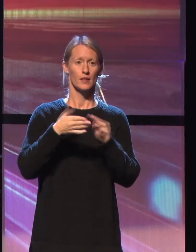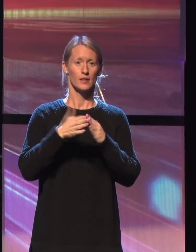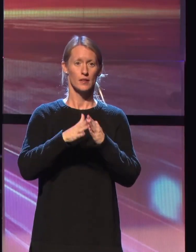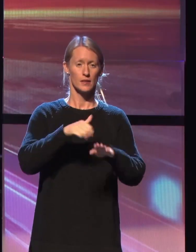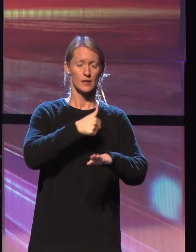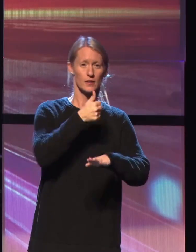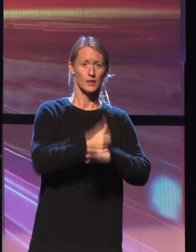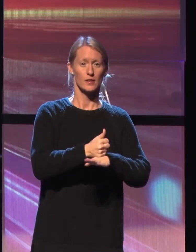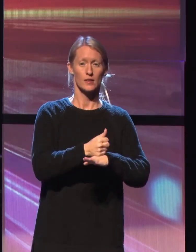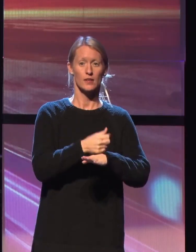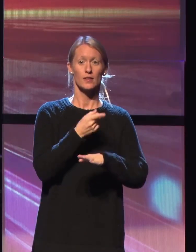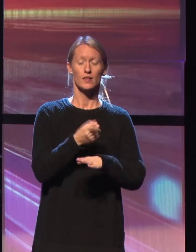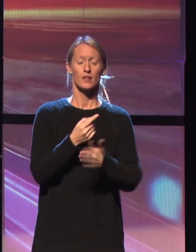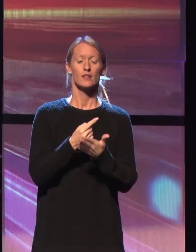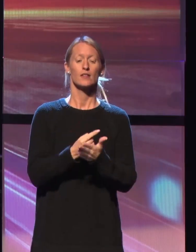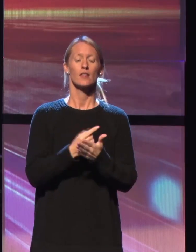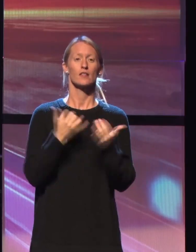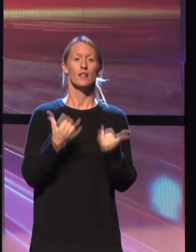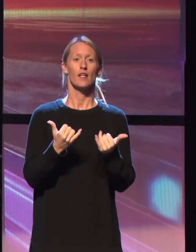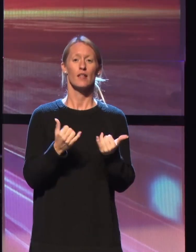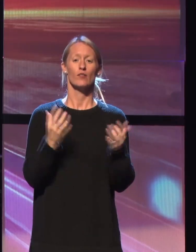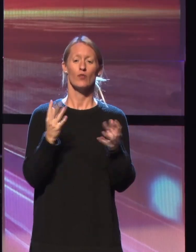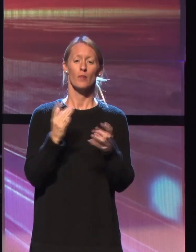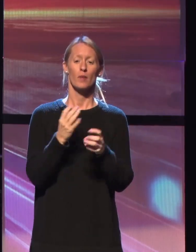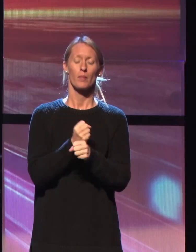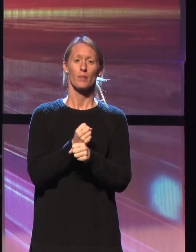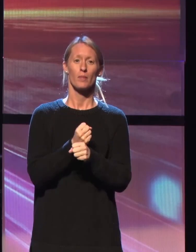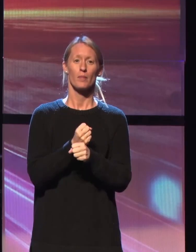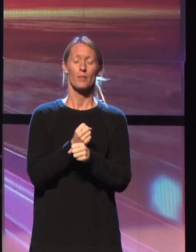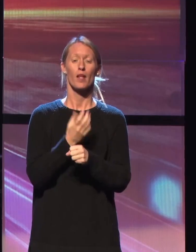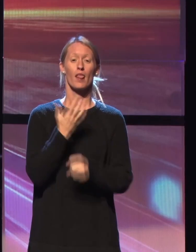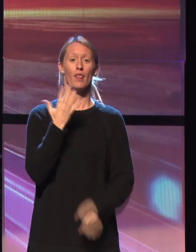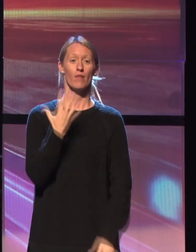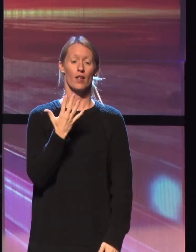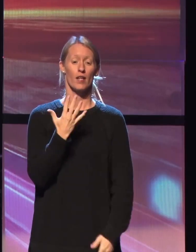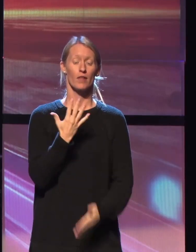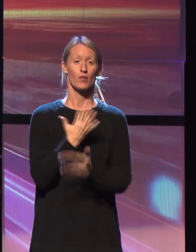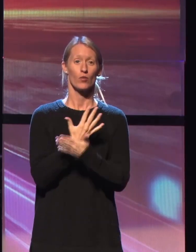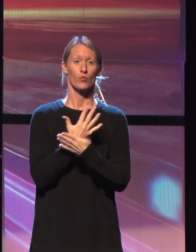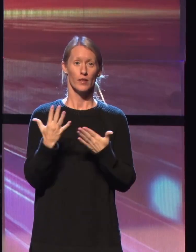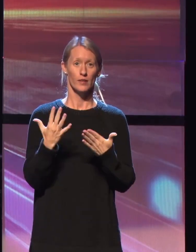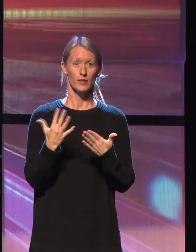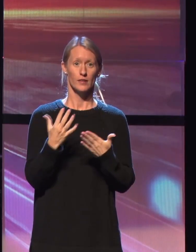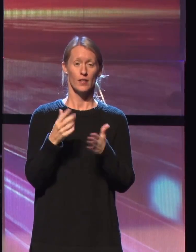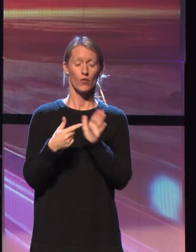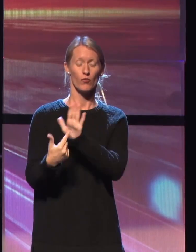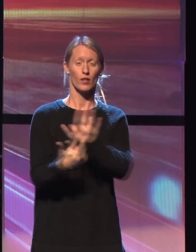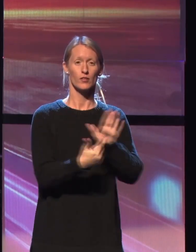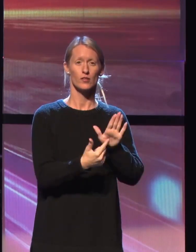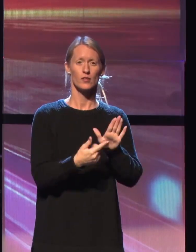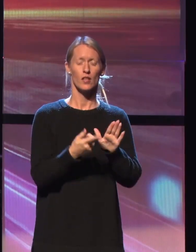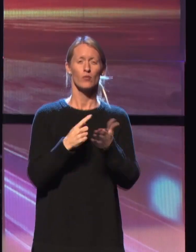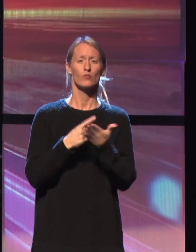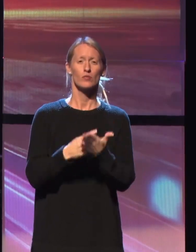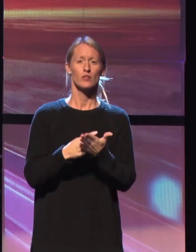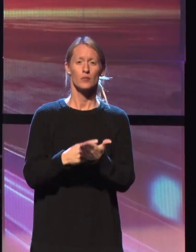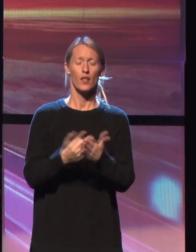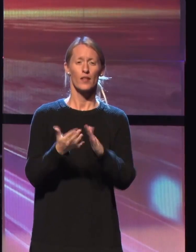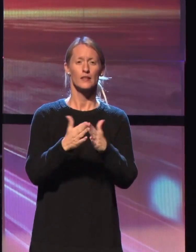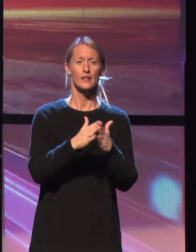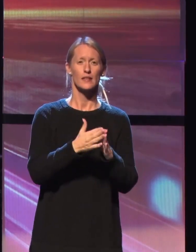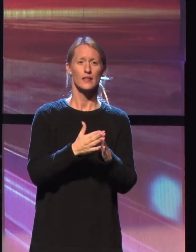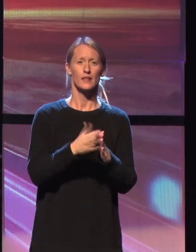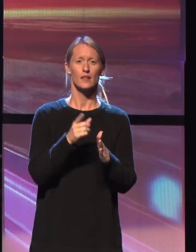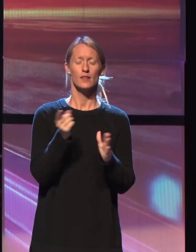this crazy 5 weeks on Revelation. I want to talk about this city, this beautiful image that's actually the final image,